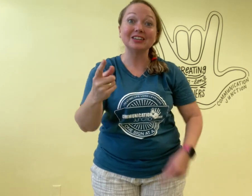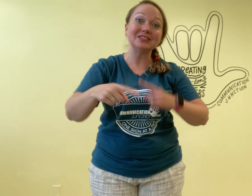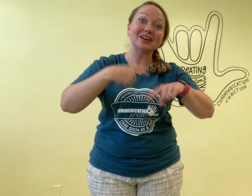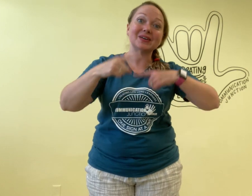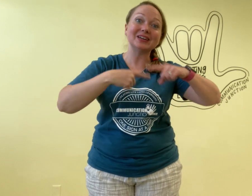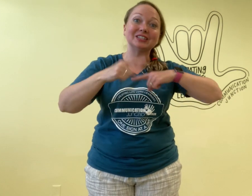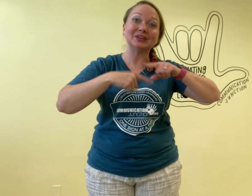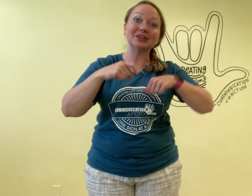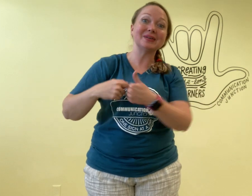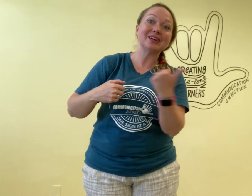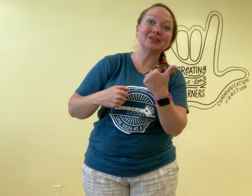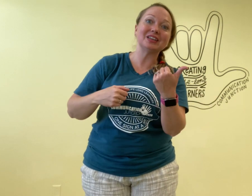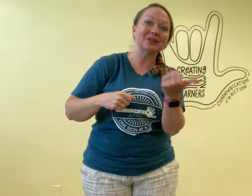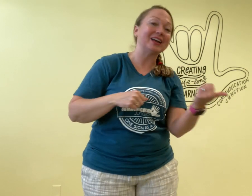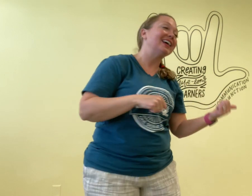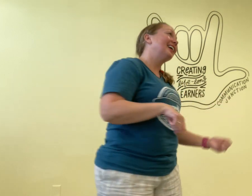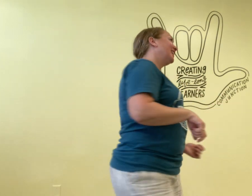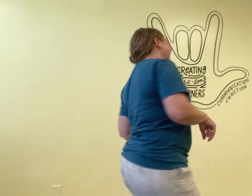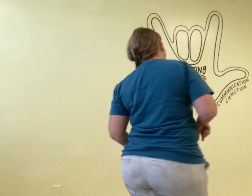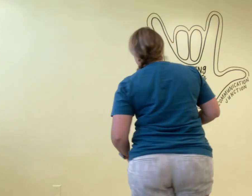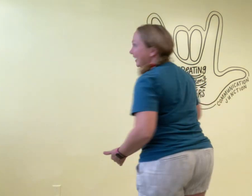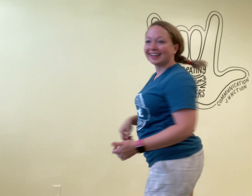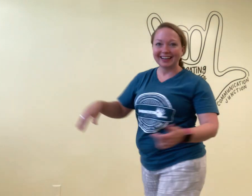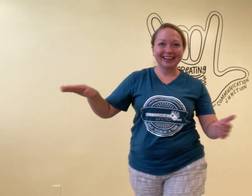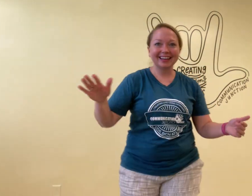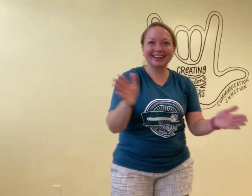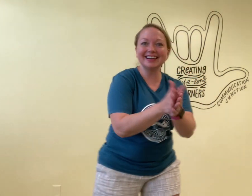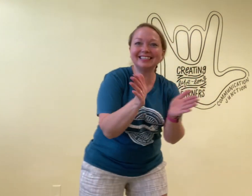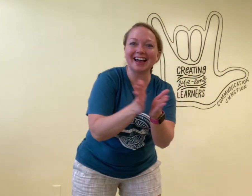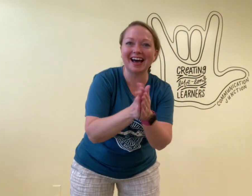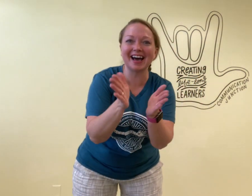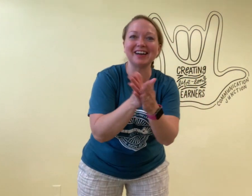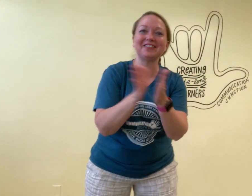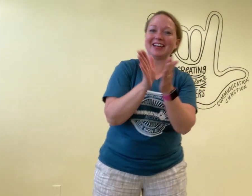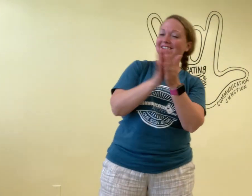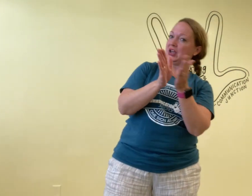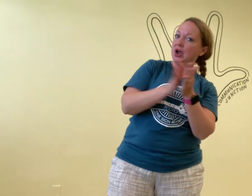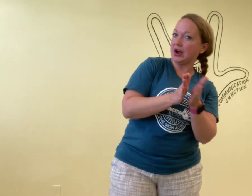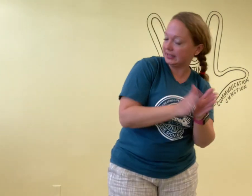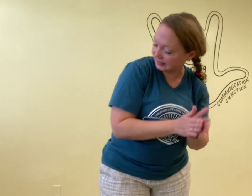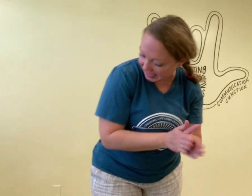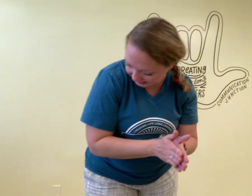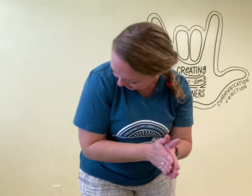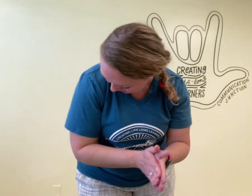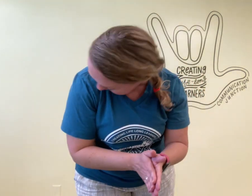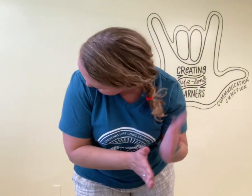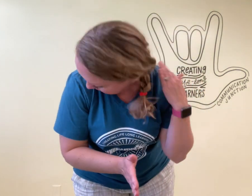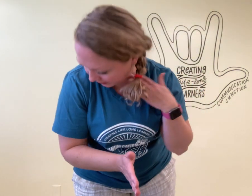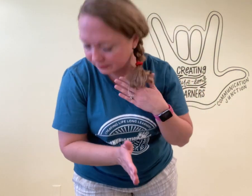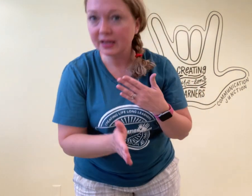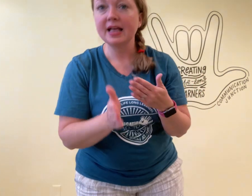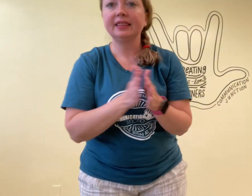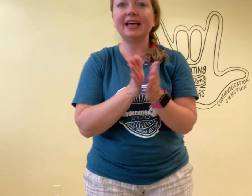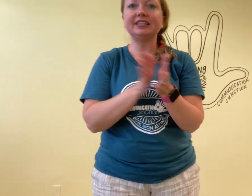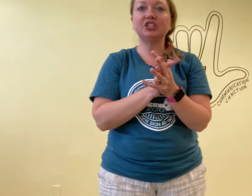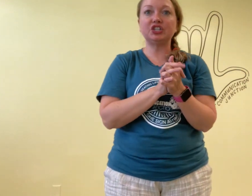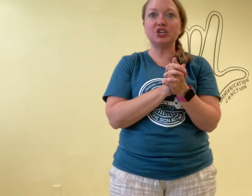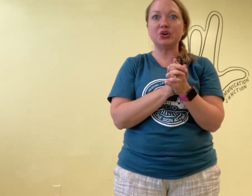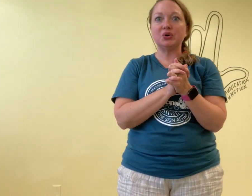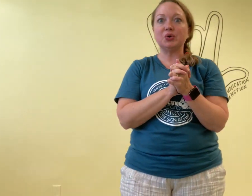know it, turn around. Go the other way. Good job, friends. All right, this last time, let's do